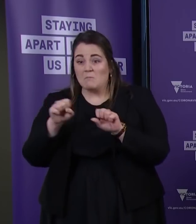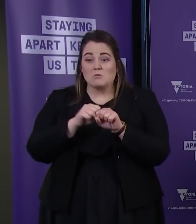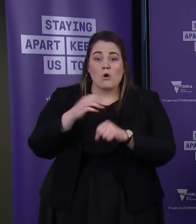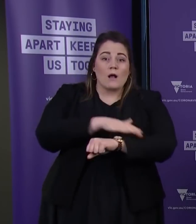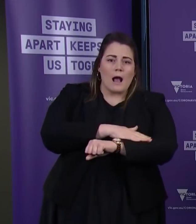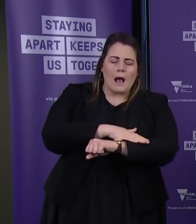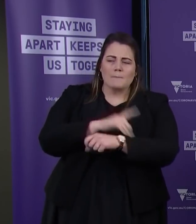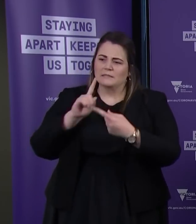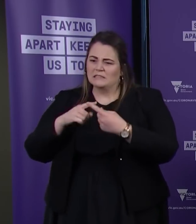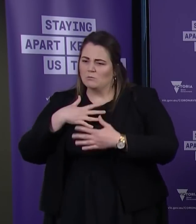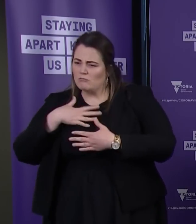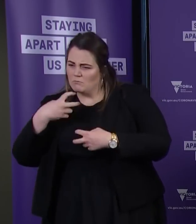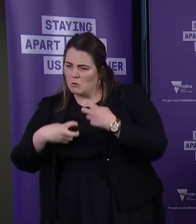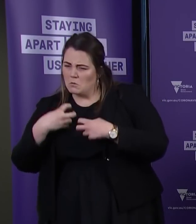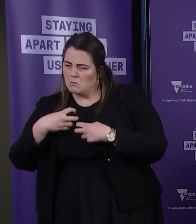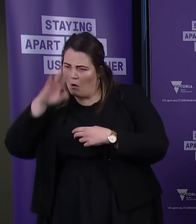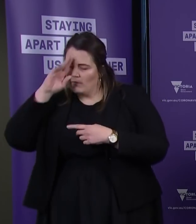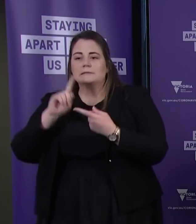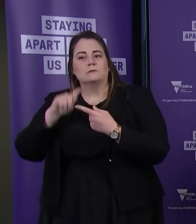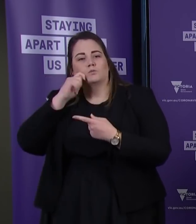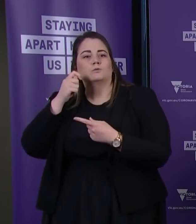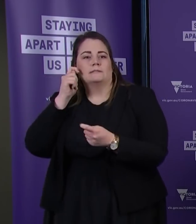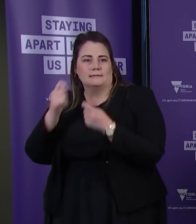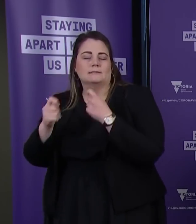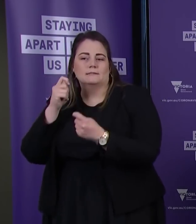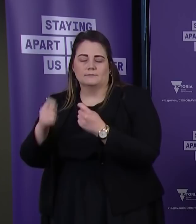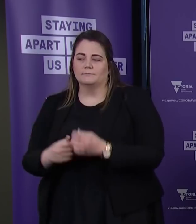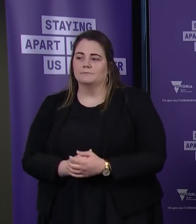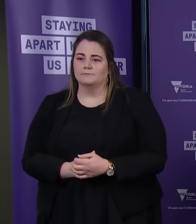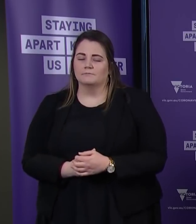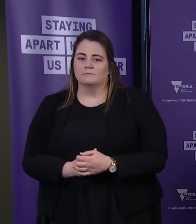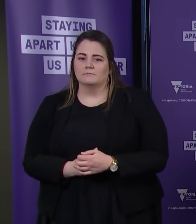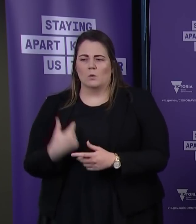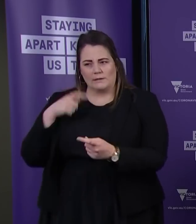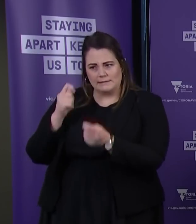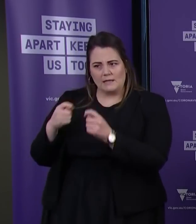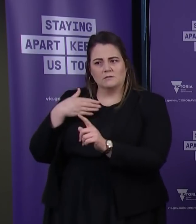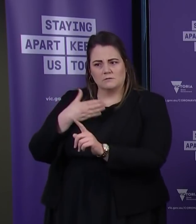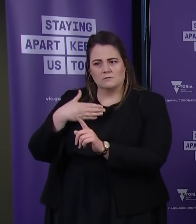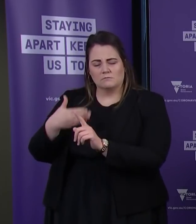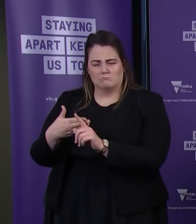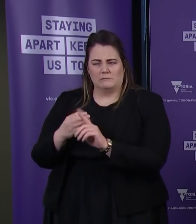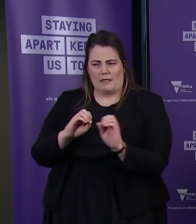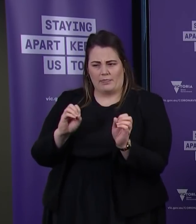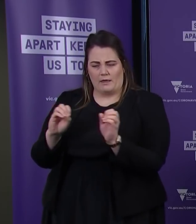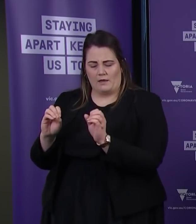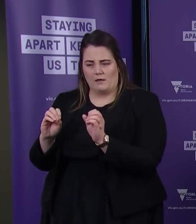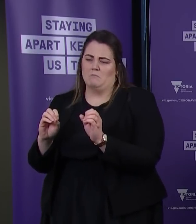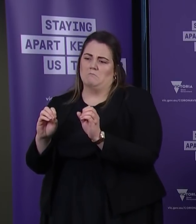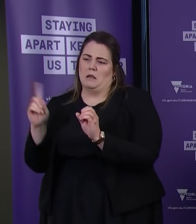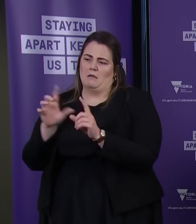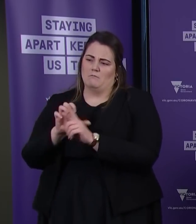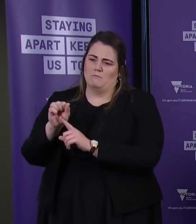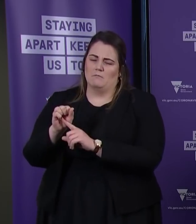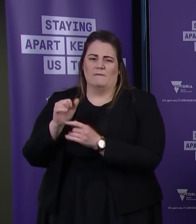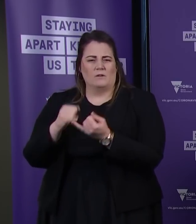tested accordingly. And a number of negative tests is obviously reassuring, but when you've got a low positive, you just need to rule it out as a true